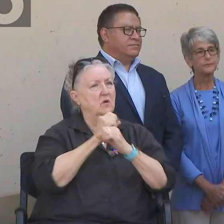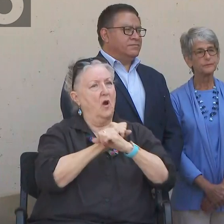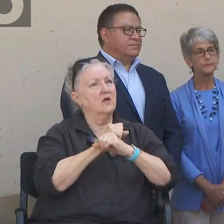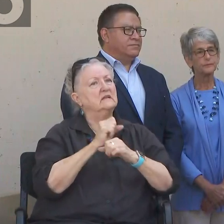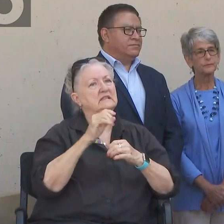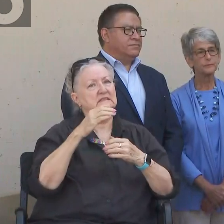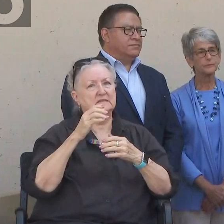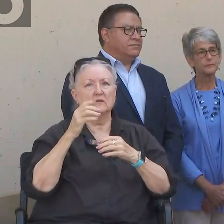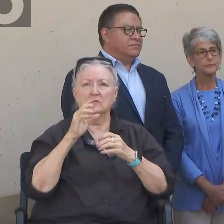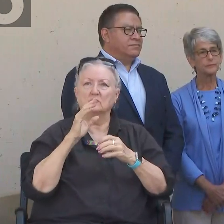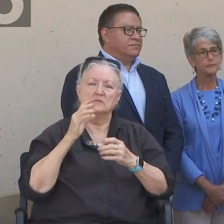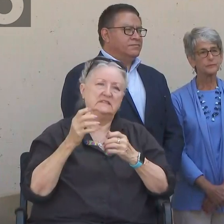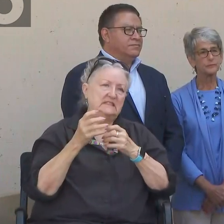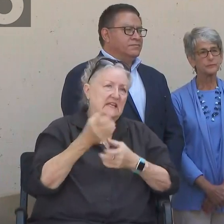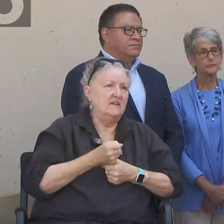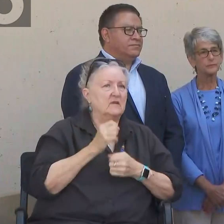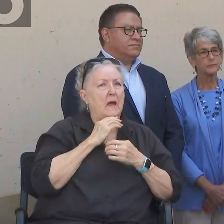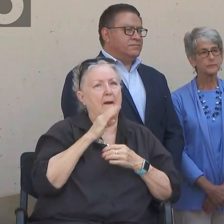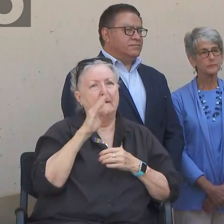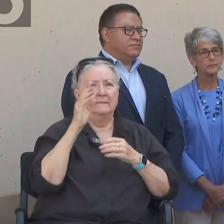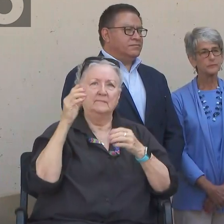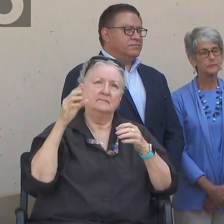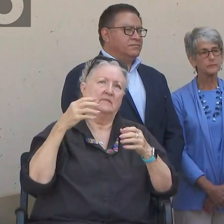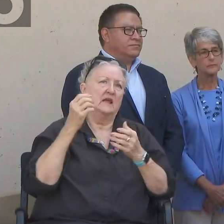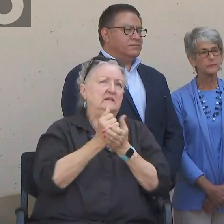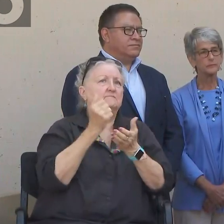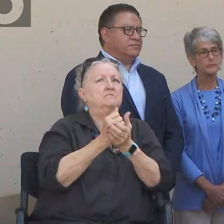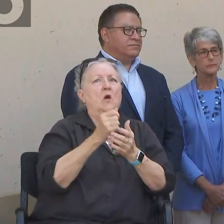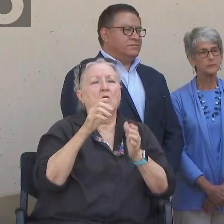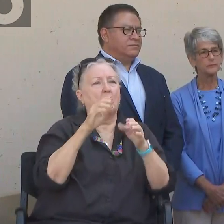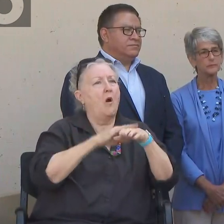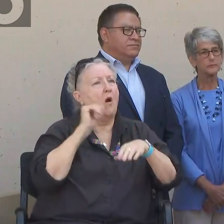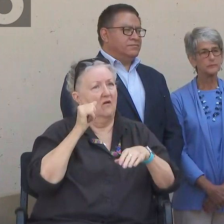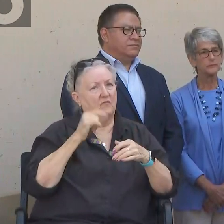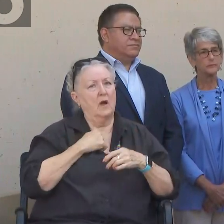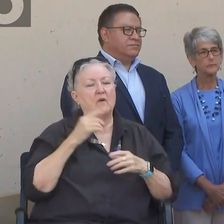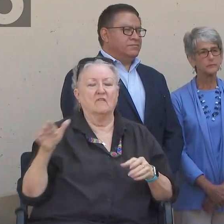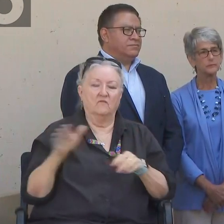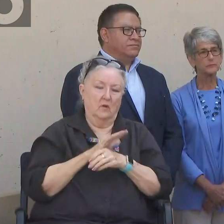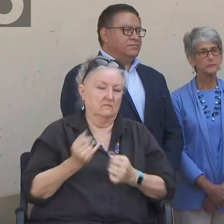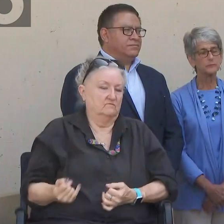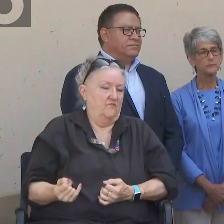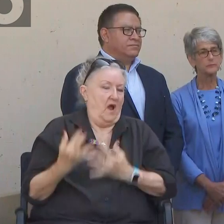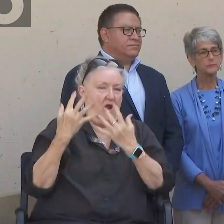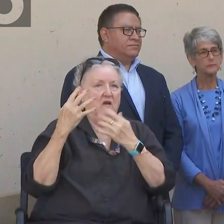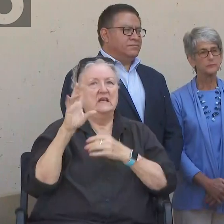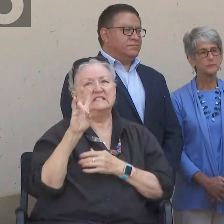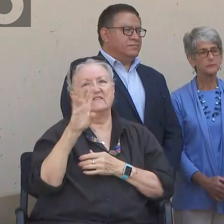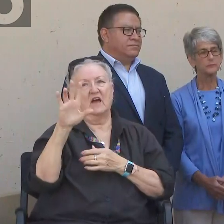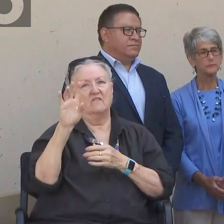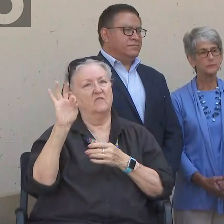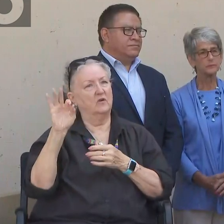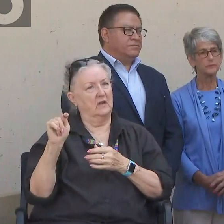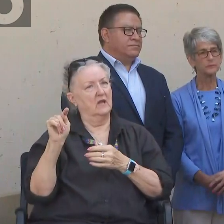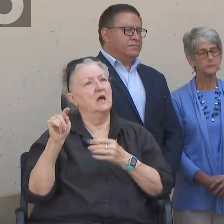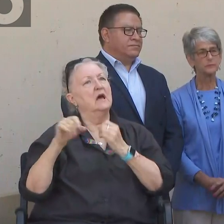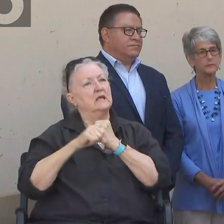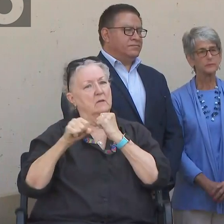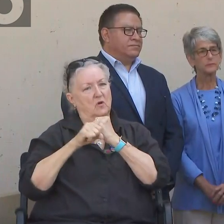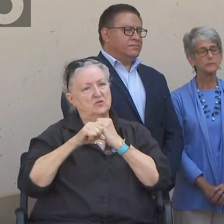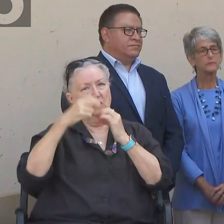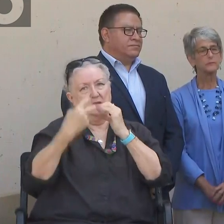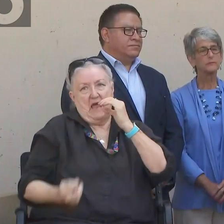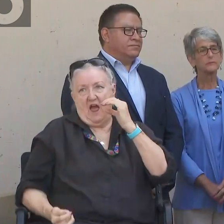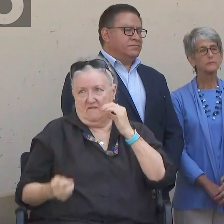received a Mayday call that was from a fully engulfed 75-foot commercial diving